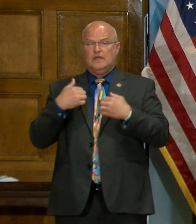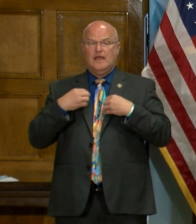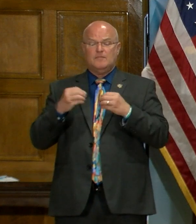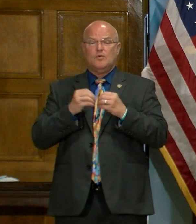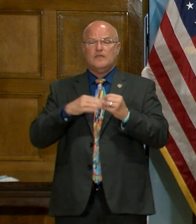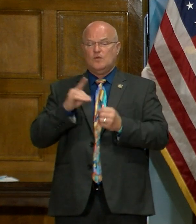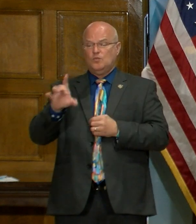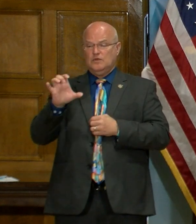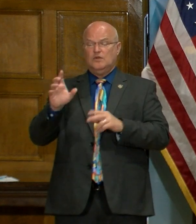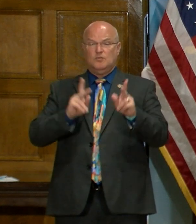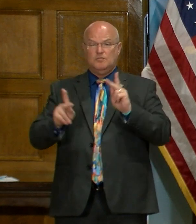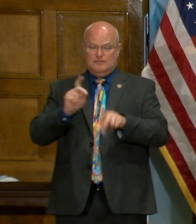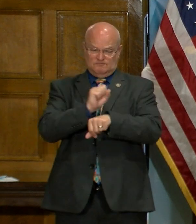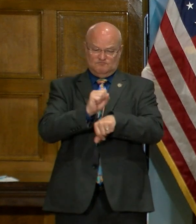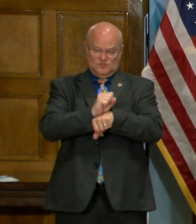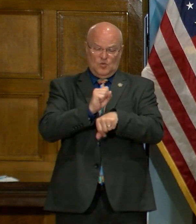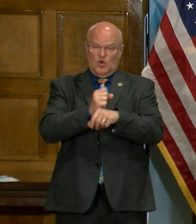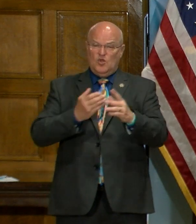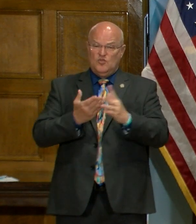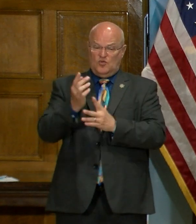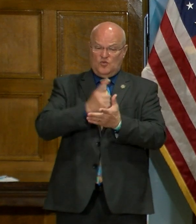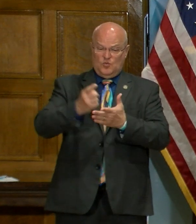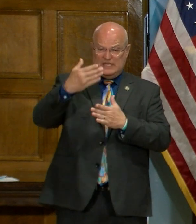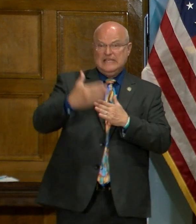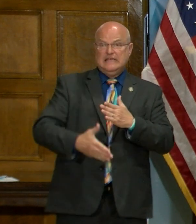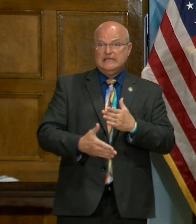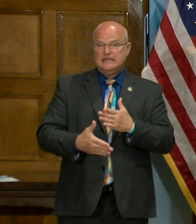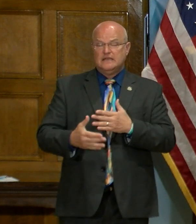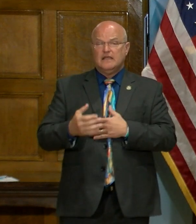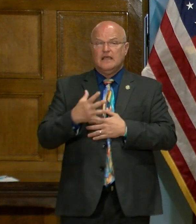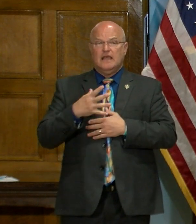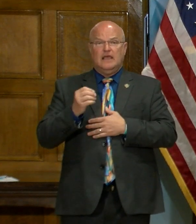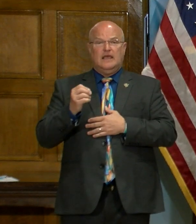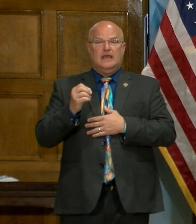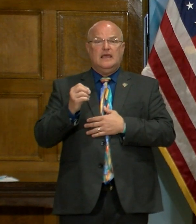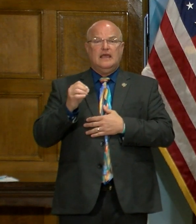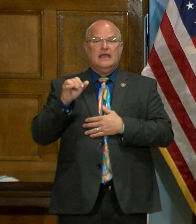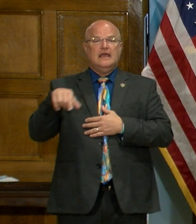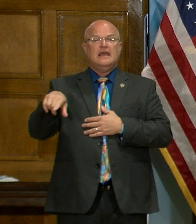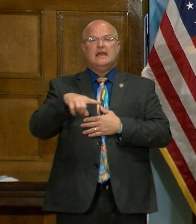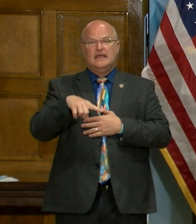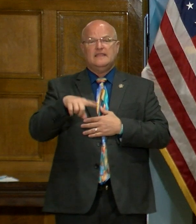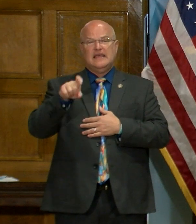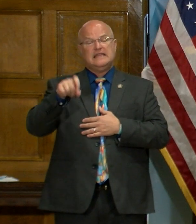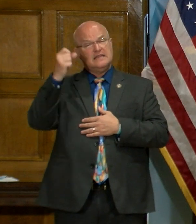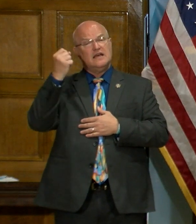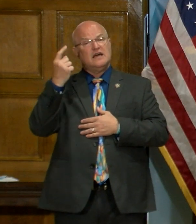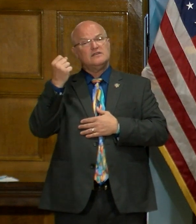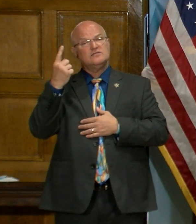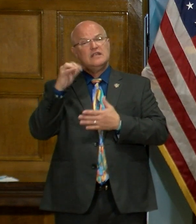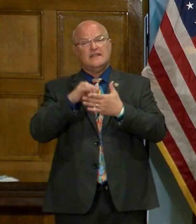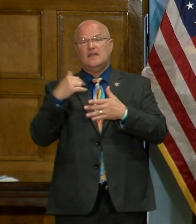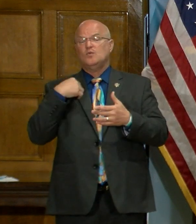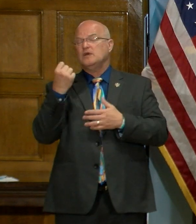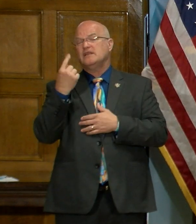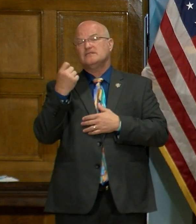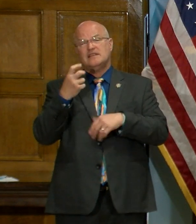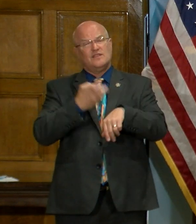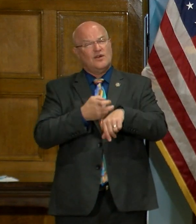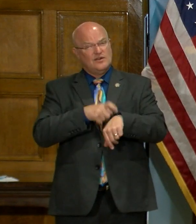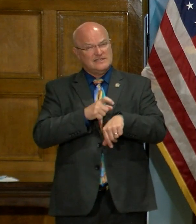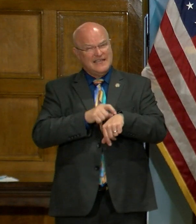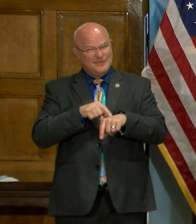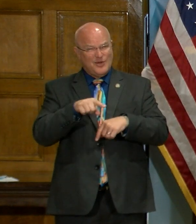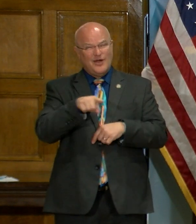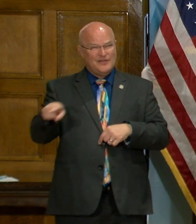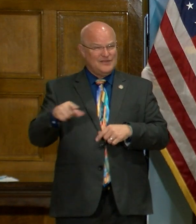over 100 people that are working through this weekend. And they just need to understand that we understand the hardship